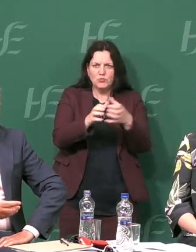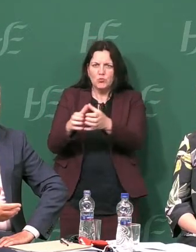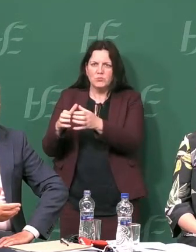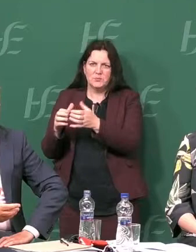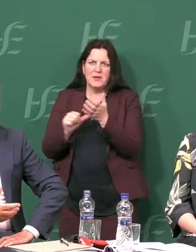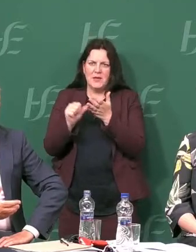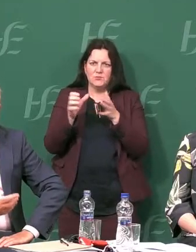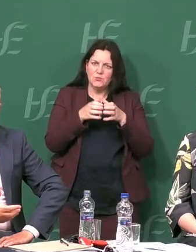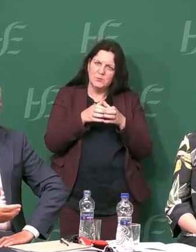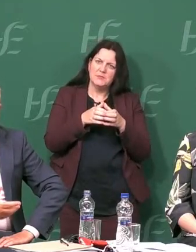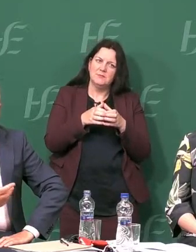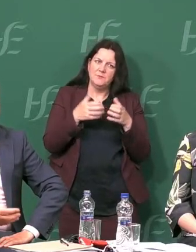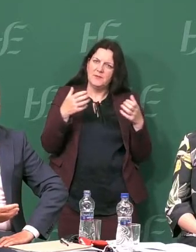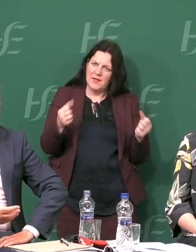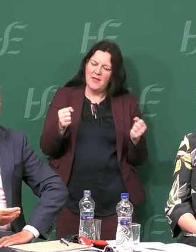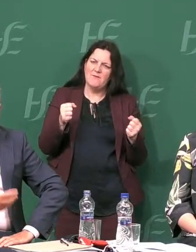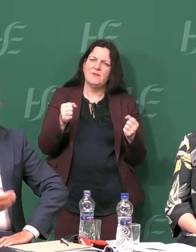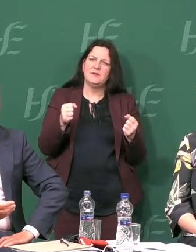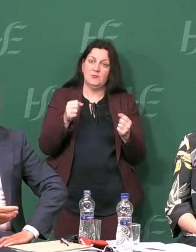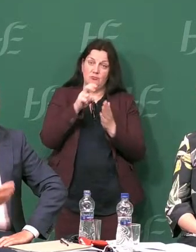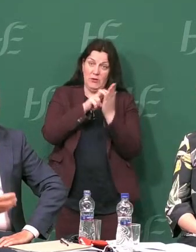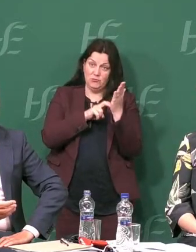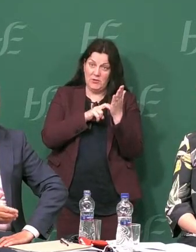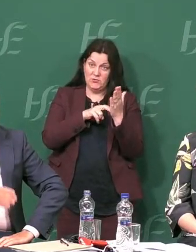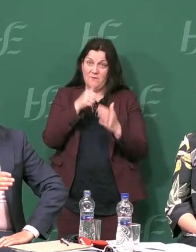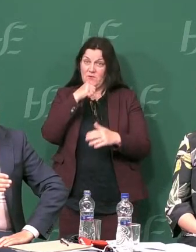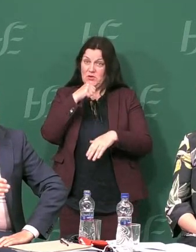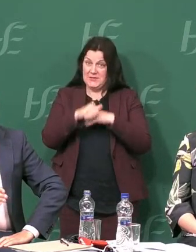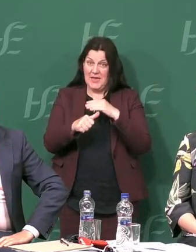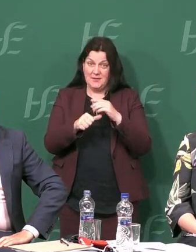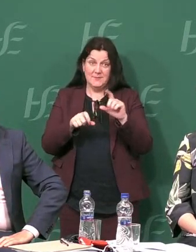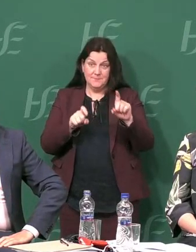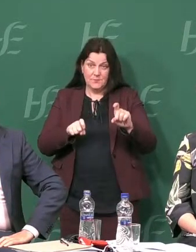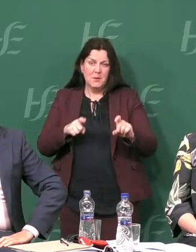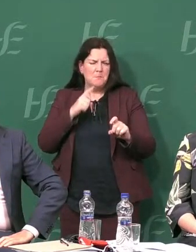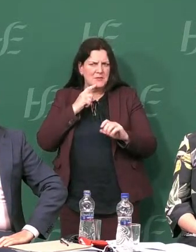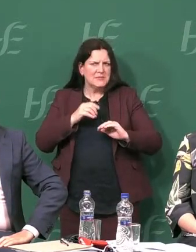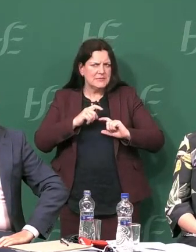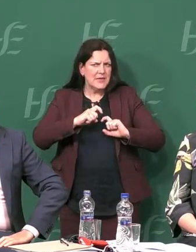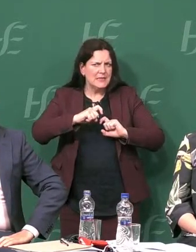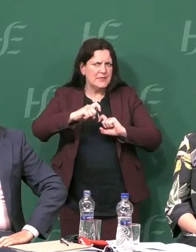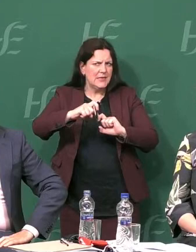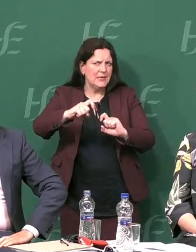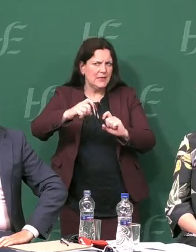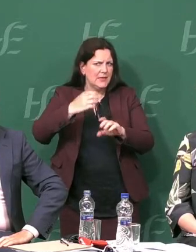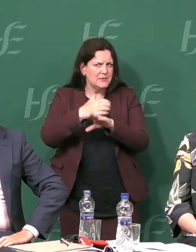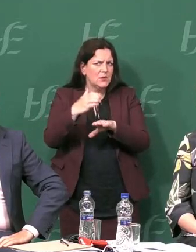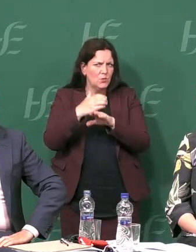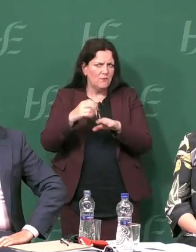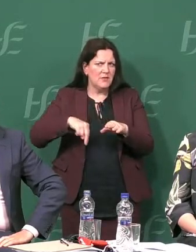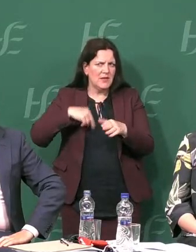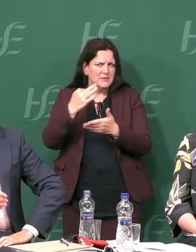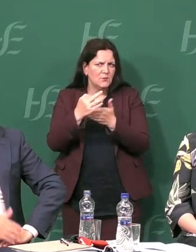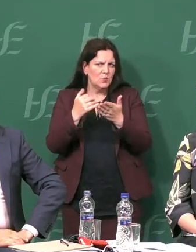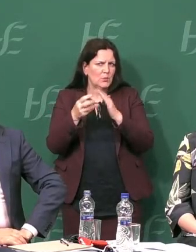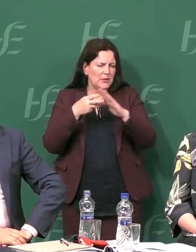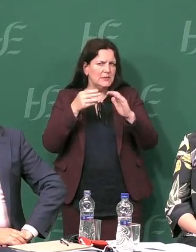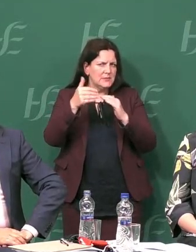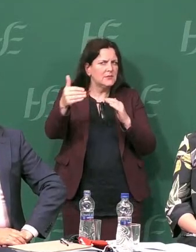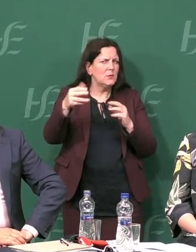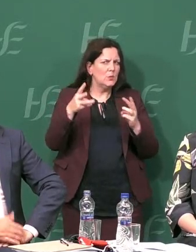a significant registration on the first day, etc., but a steady registration for each of the days over the next couple of weeks.